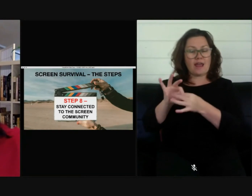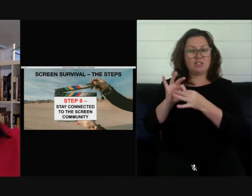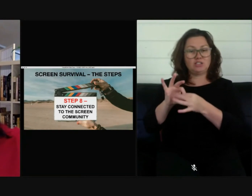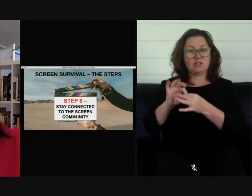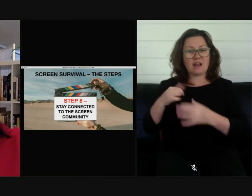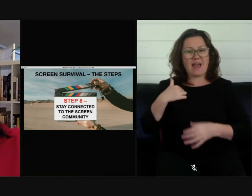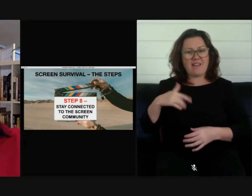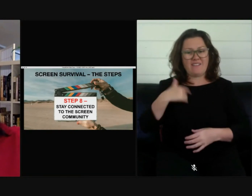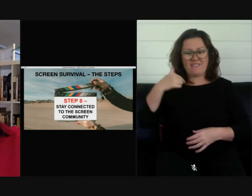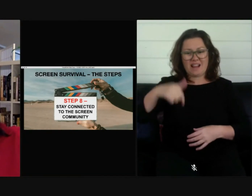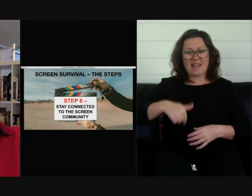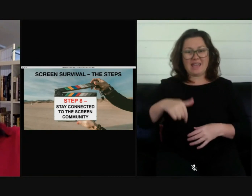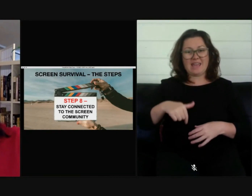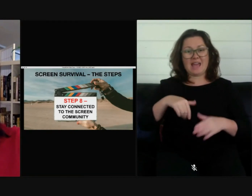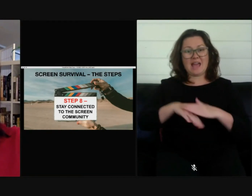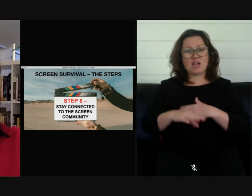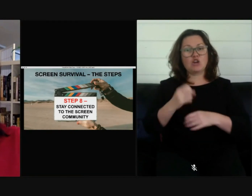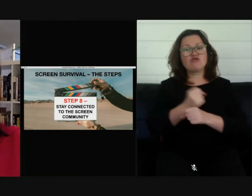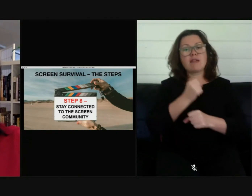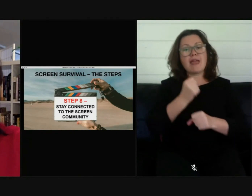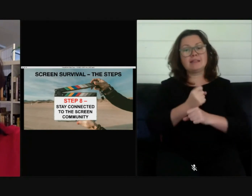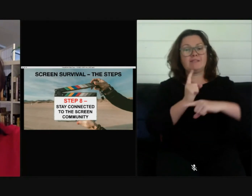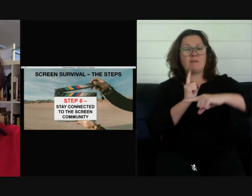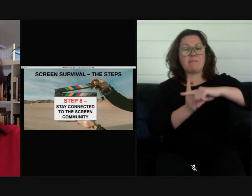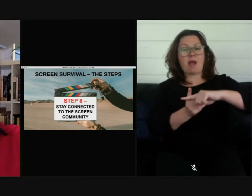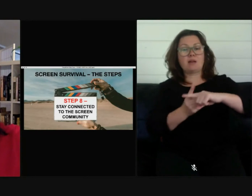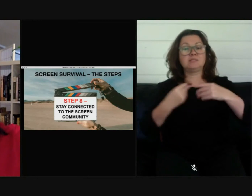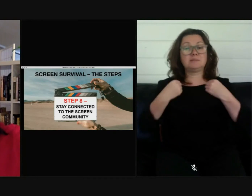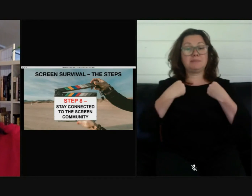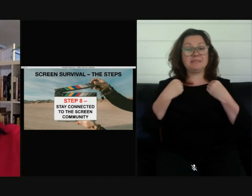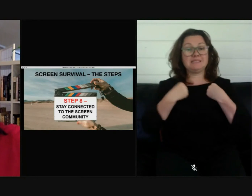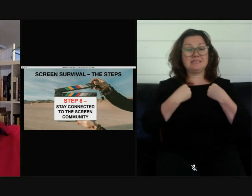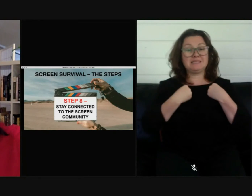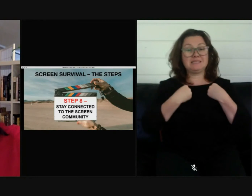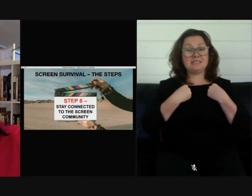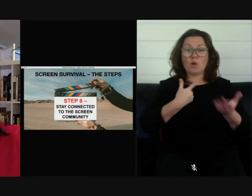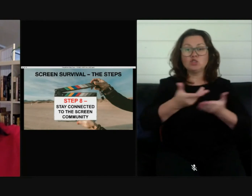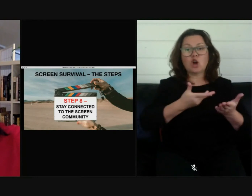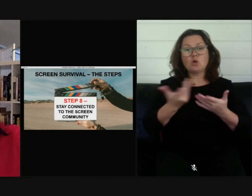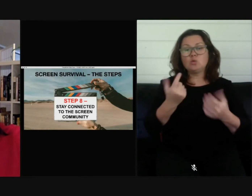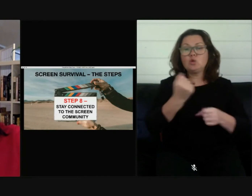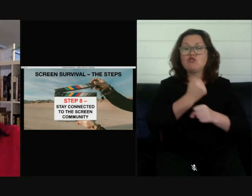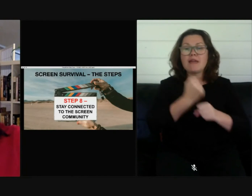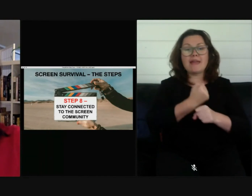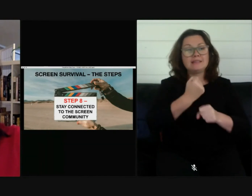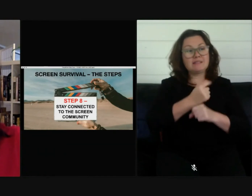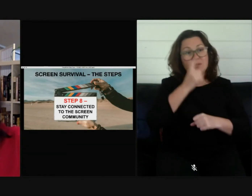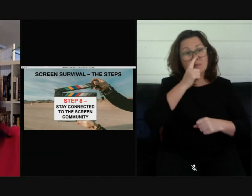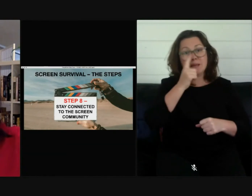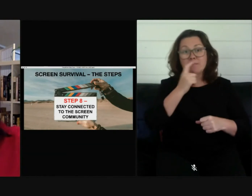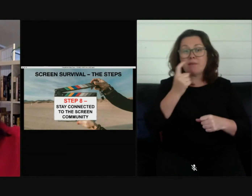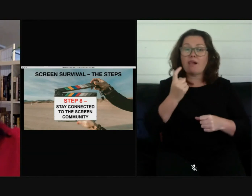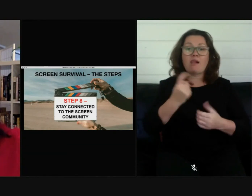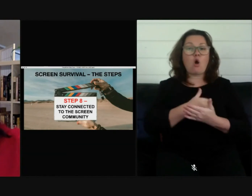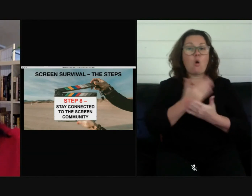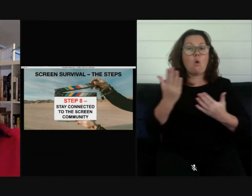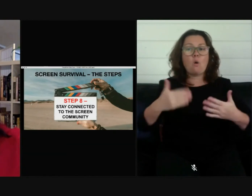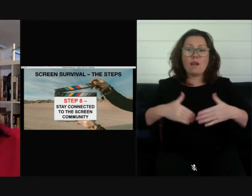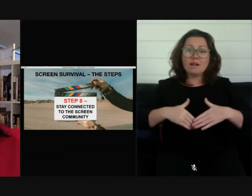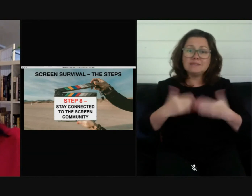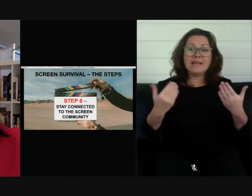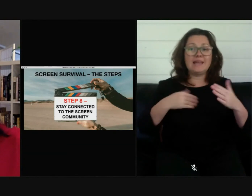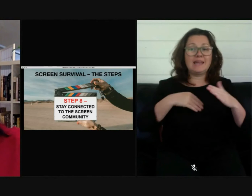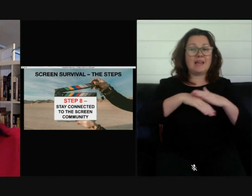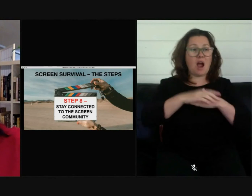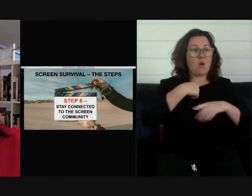Plus Business because we talk to creative people all day. You know, we're talking to our clients and we're talking to people in workshops. Literally